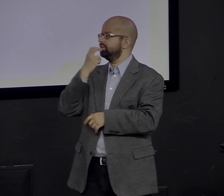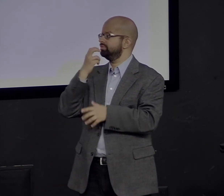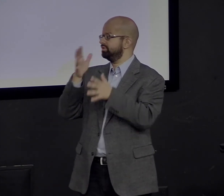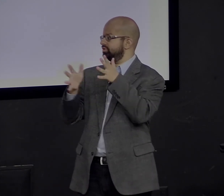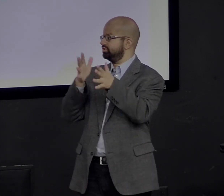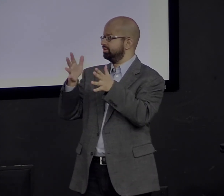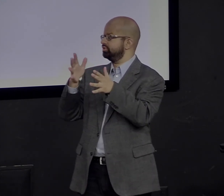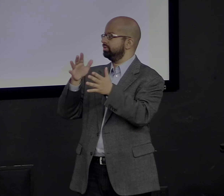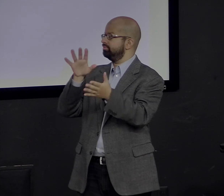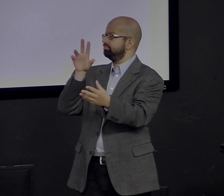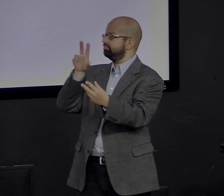grammatical purposes.